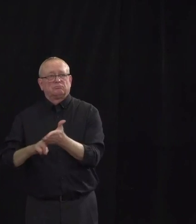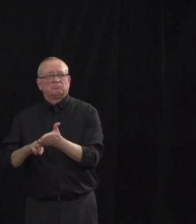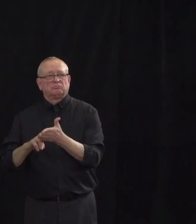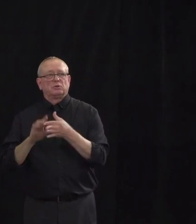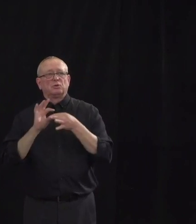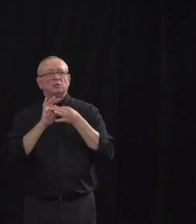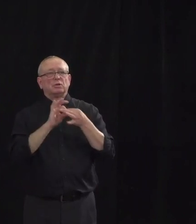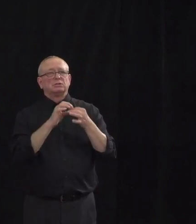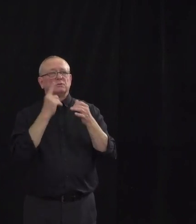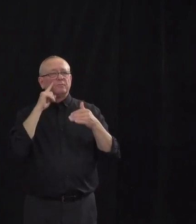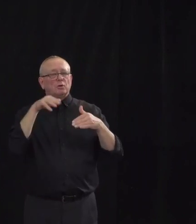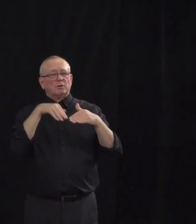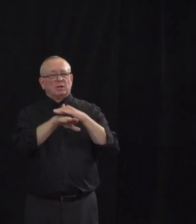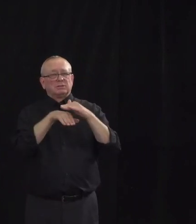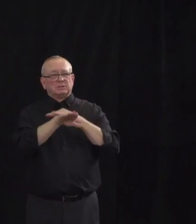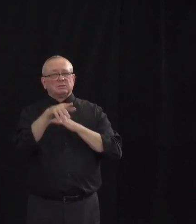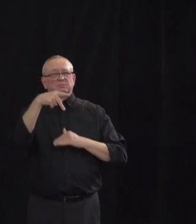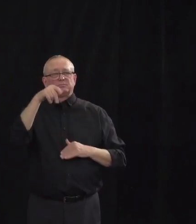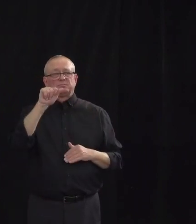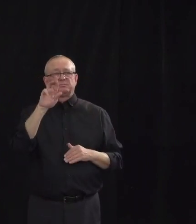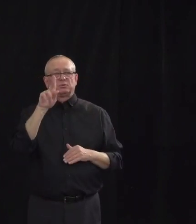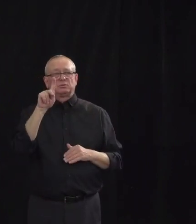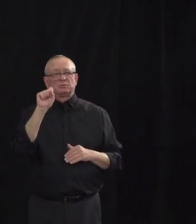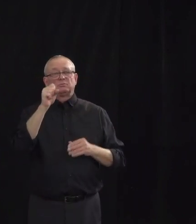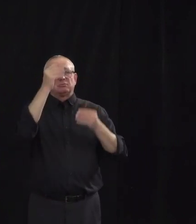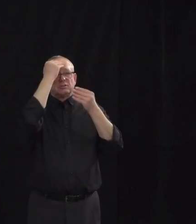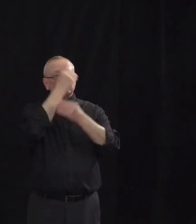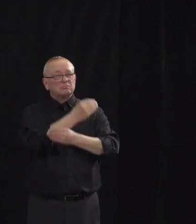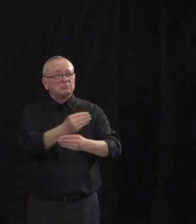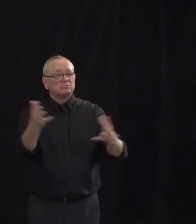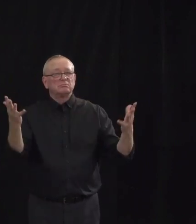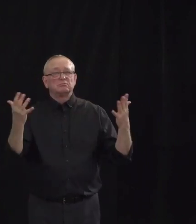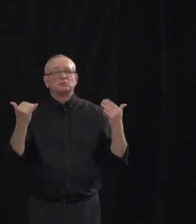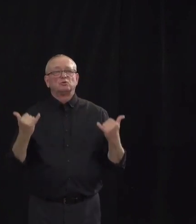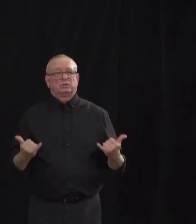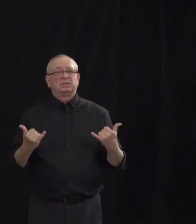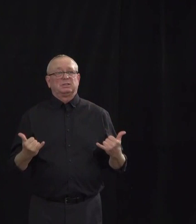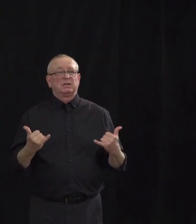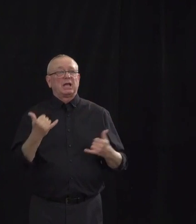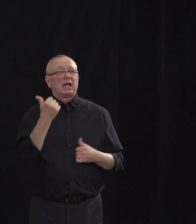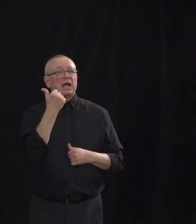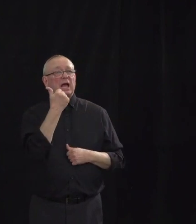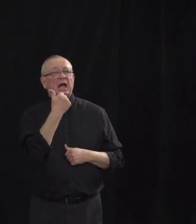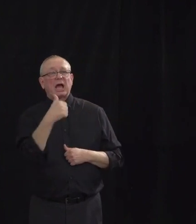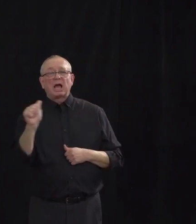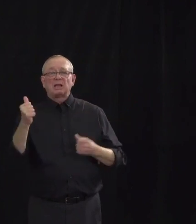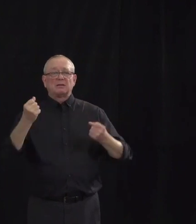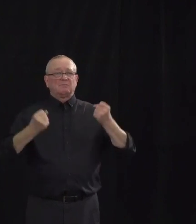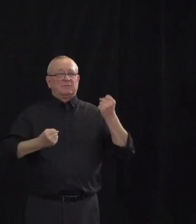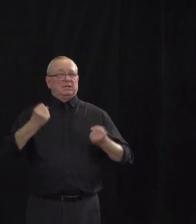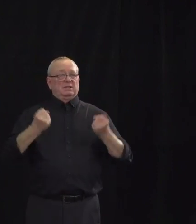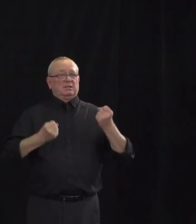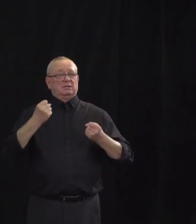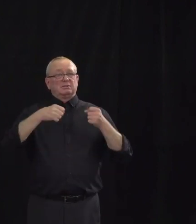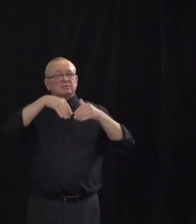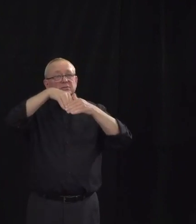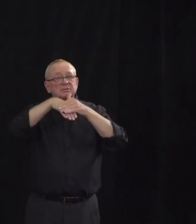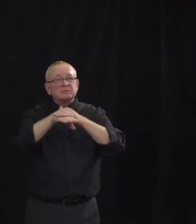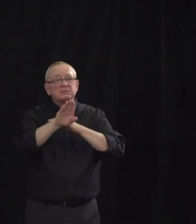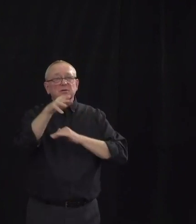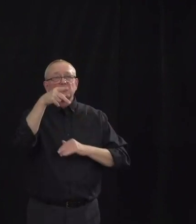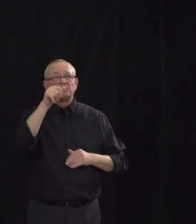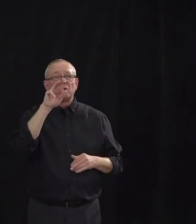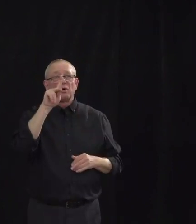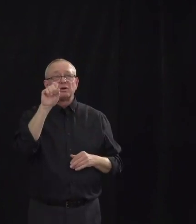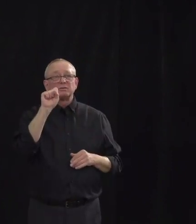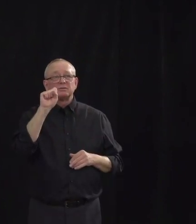Albertans that effective immediately, vehicle access for recreational activities is temporarily suspended to access points in our provincial